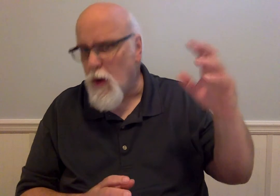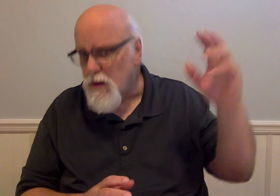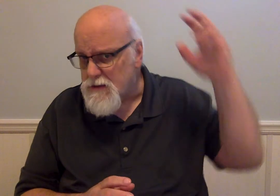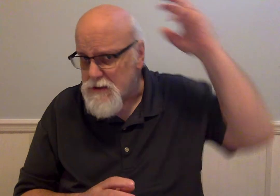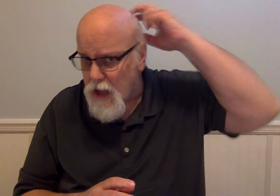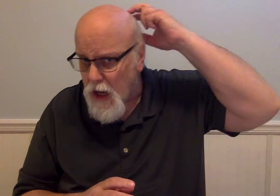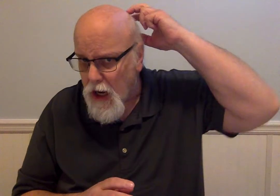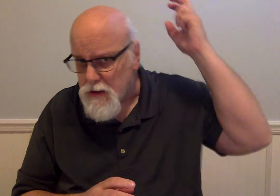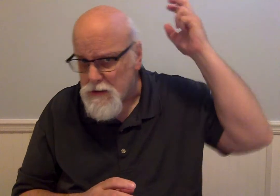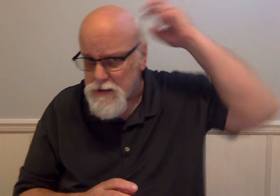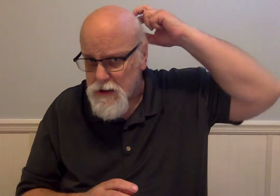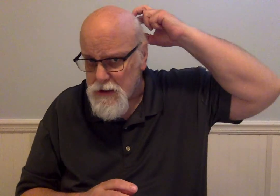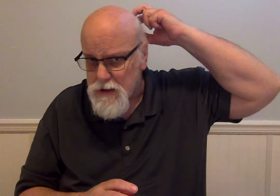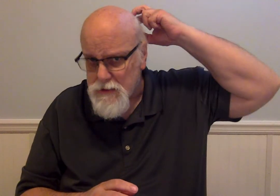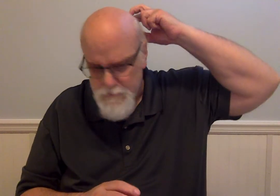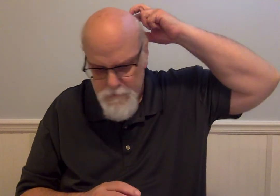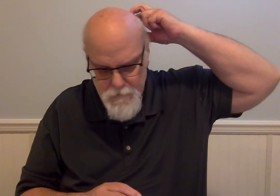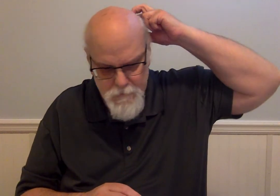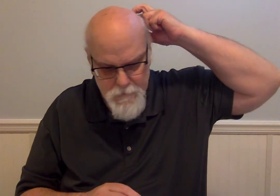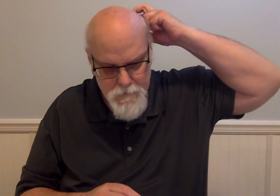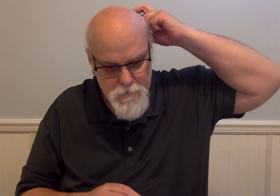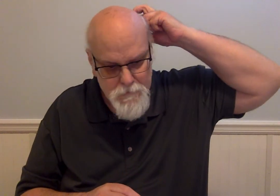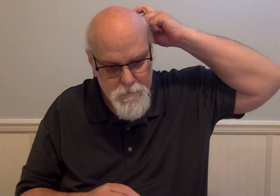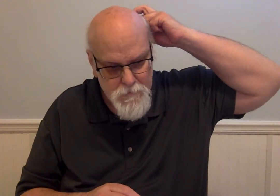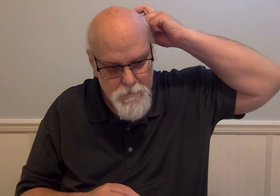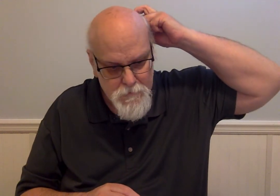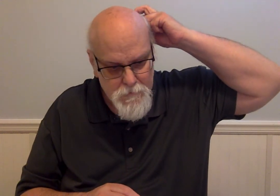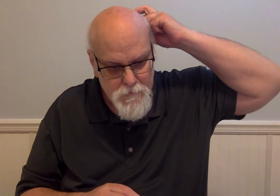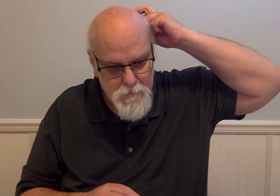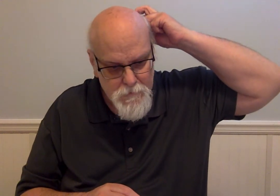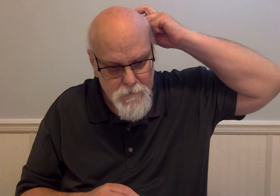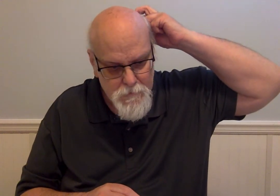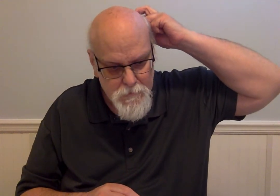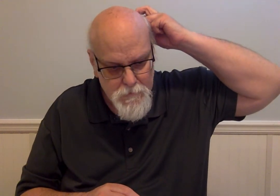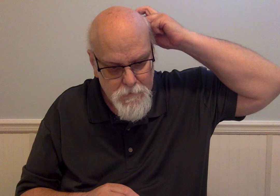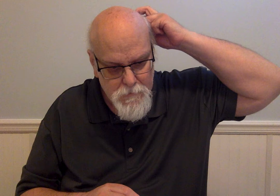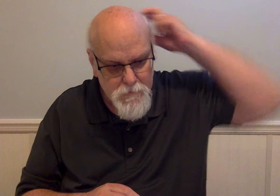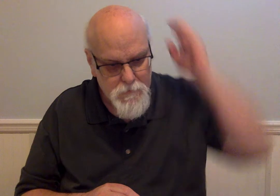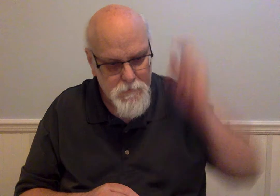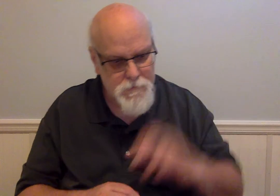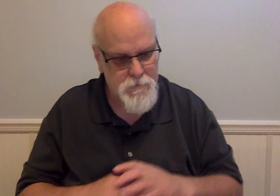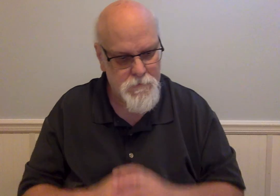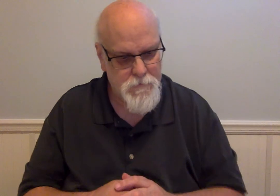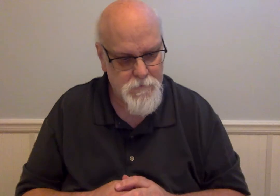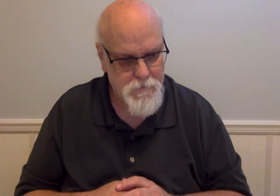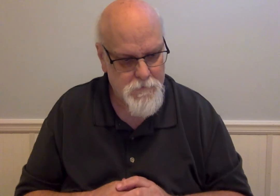CI, you can just do CI, or you can sign cochlear implant, which is a bent V that's on the back of your head